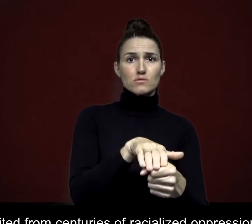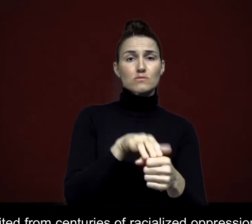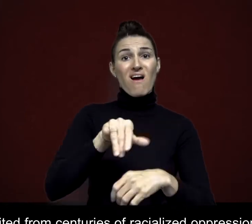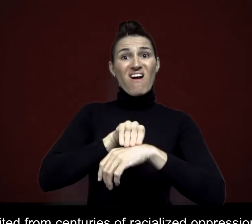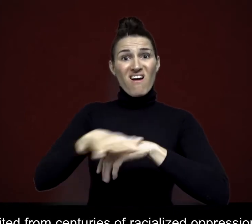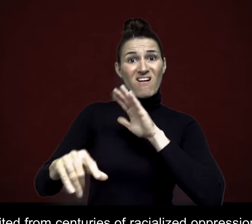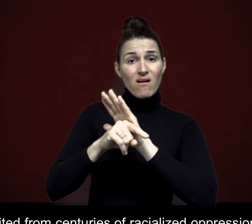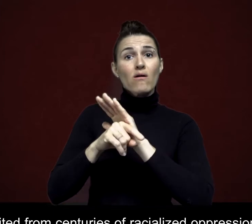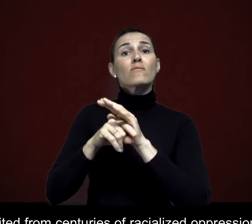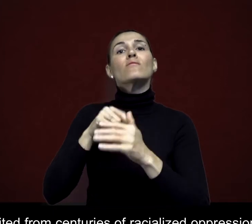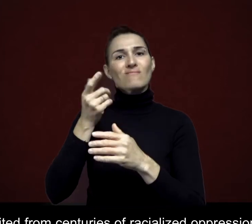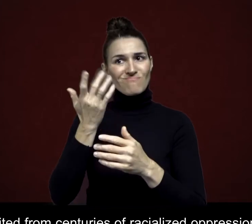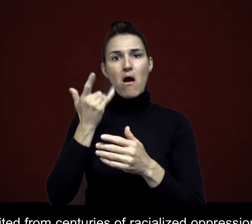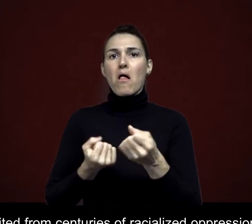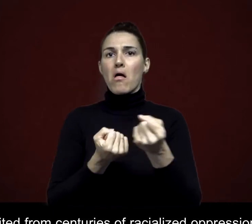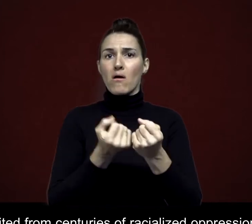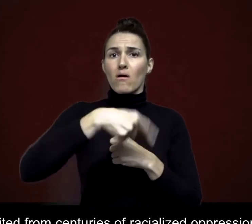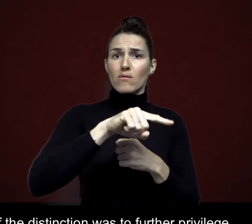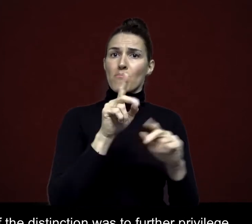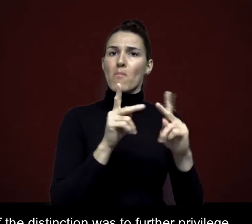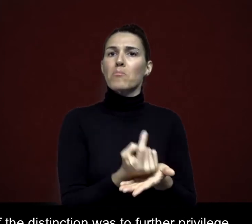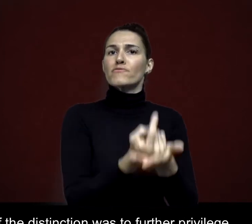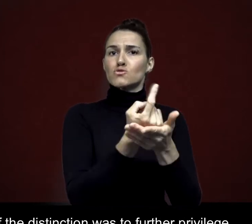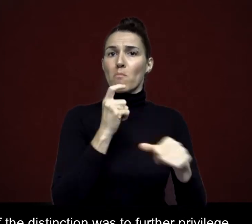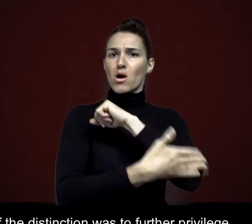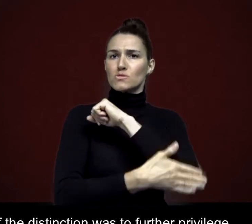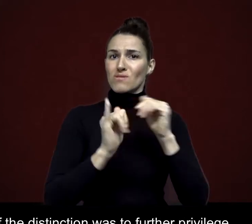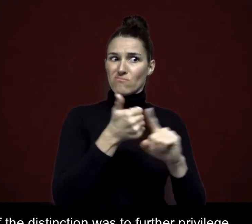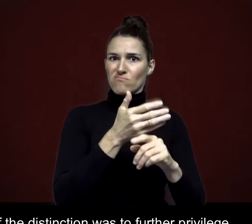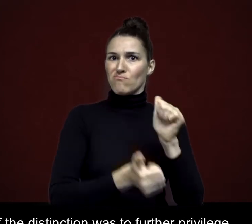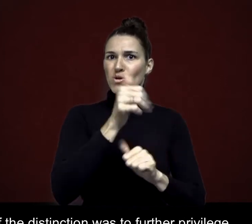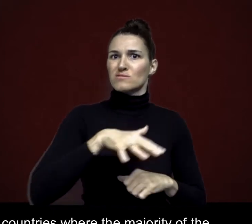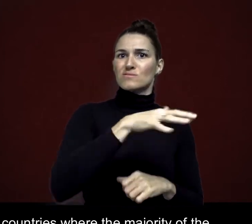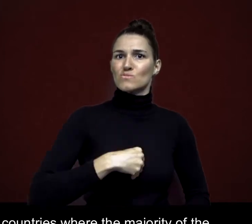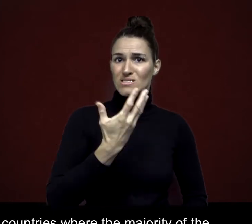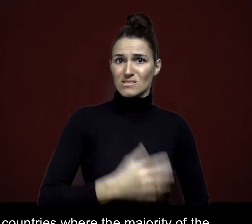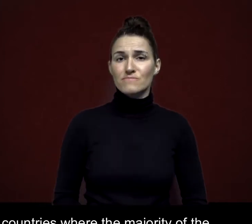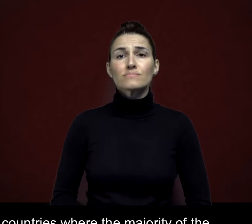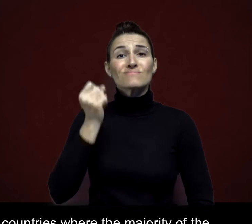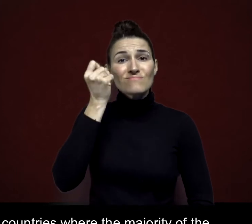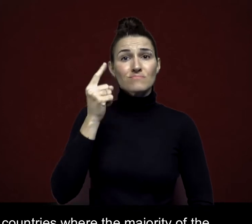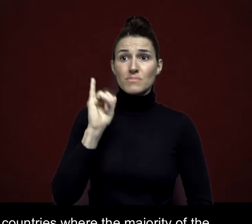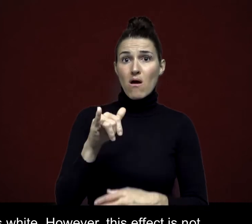benefited from centuries of racialized oppression. The effect of the distinction was to further privilege people from countries where the majority of the population is